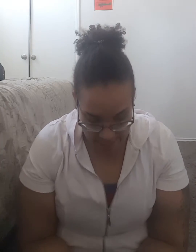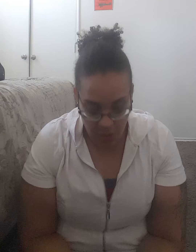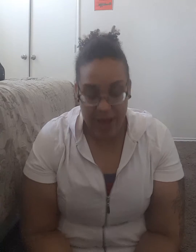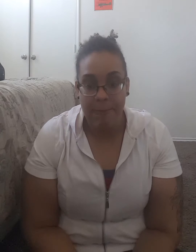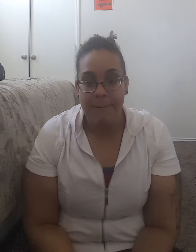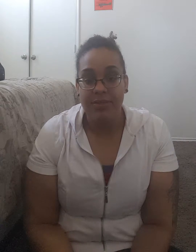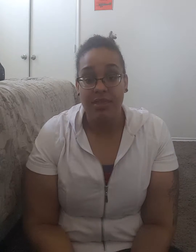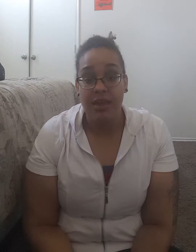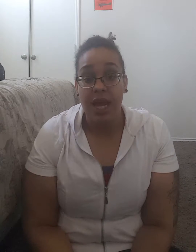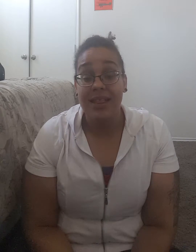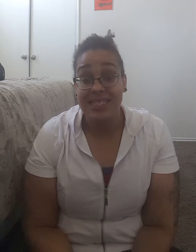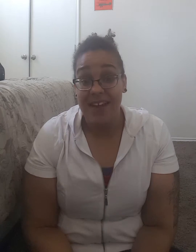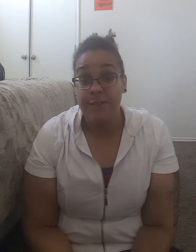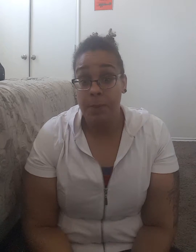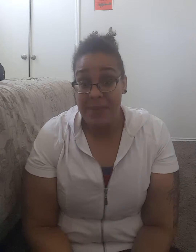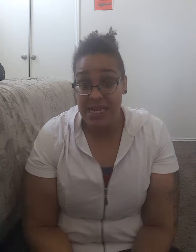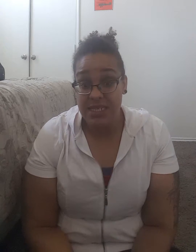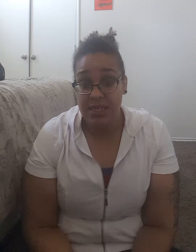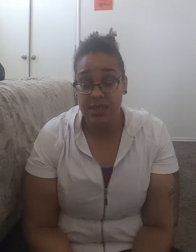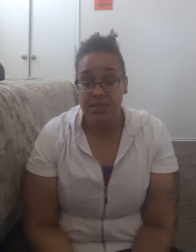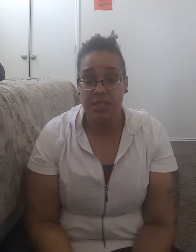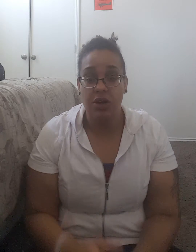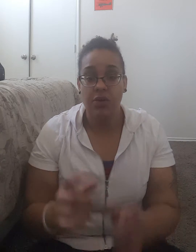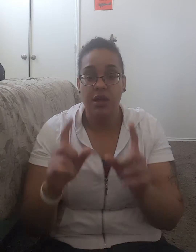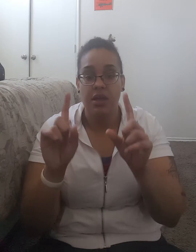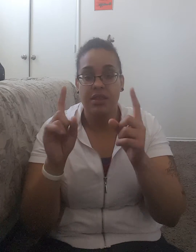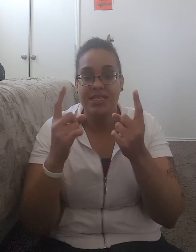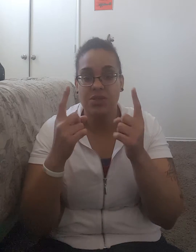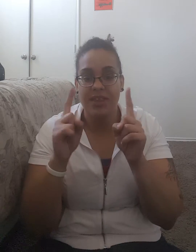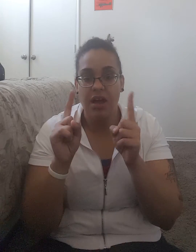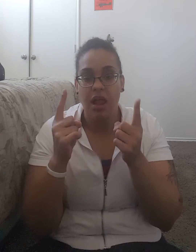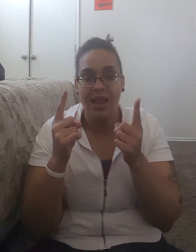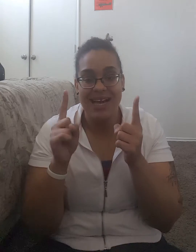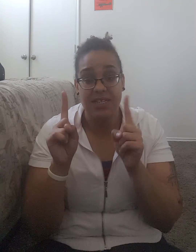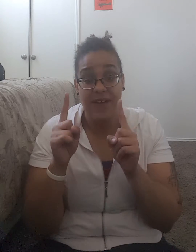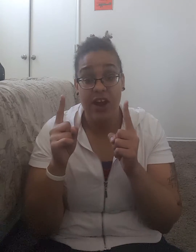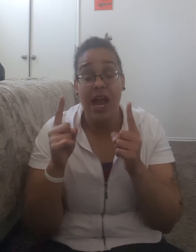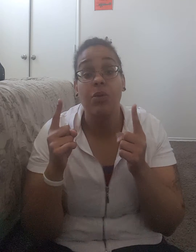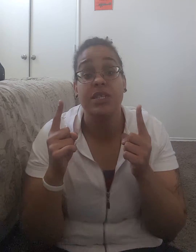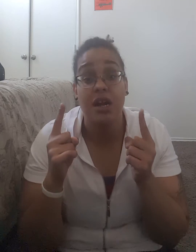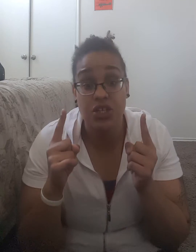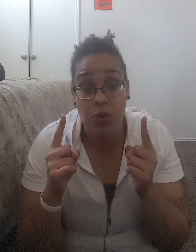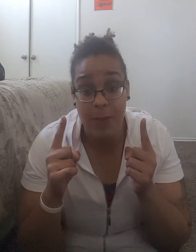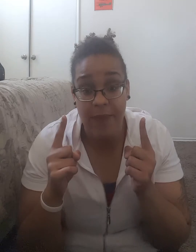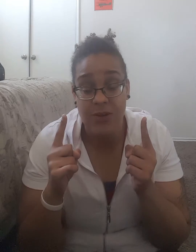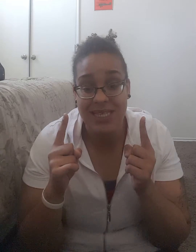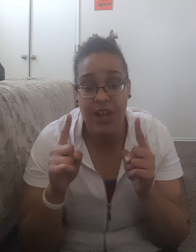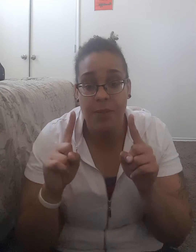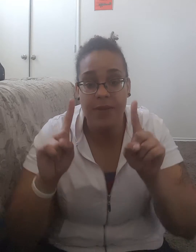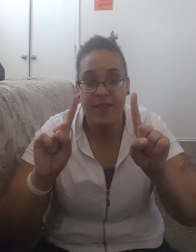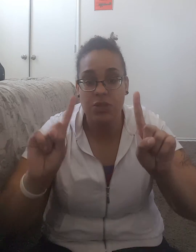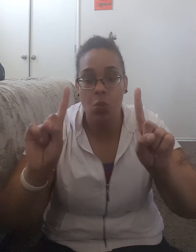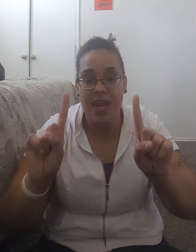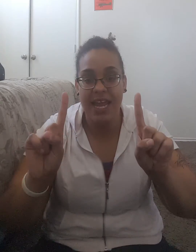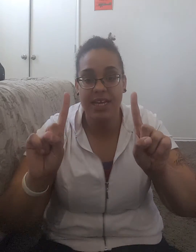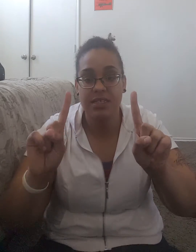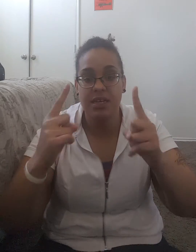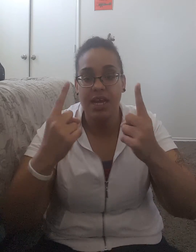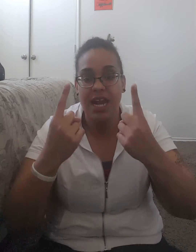Okay. And the sign for meet. So this is what they call a classifier. I will talk to you more about those later, but this one hand,